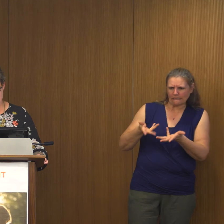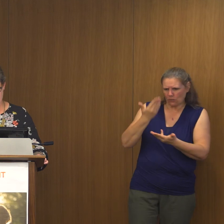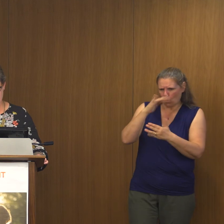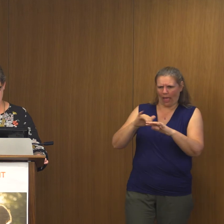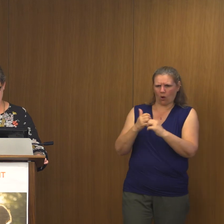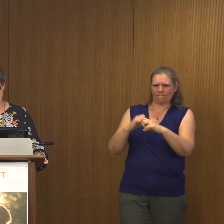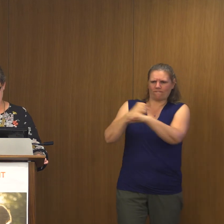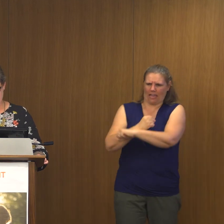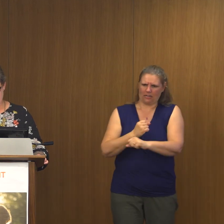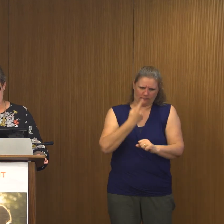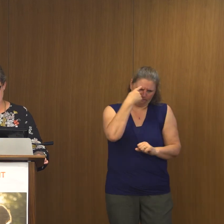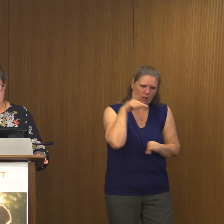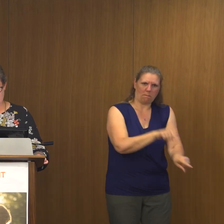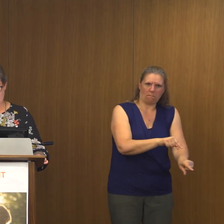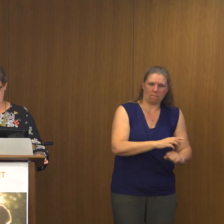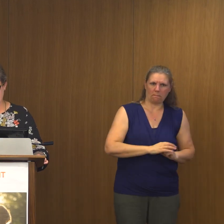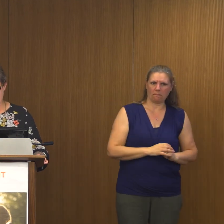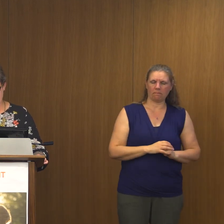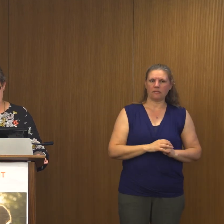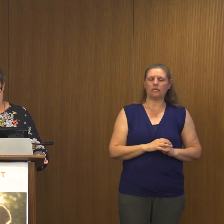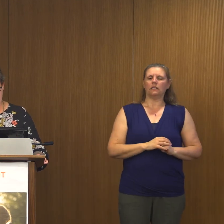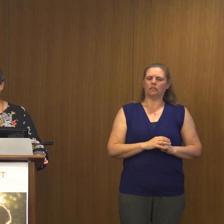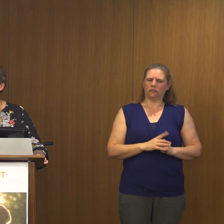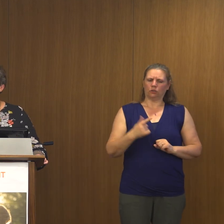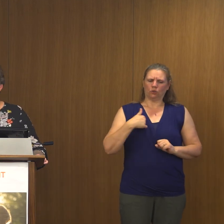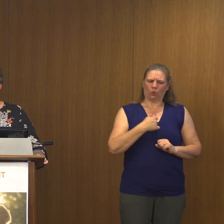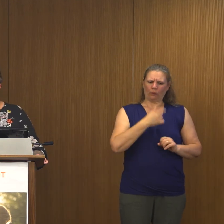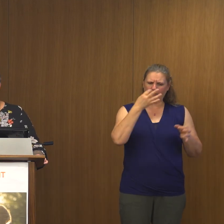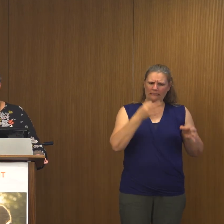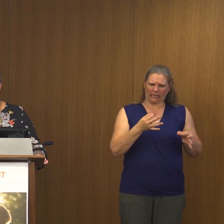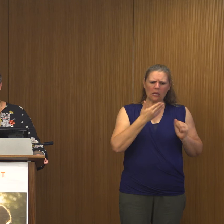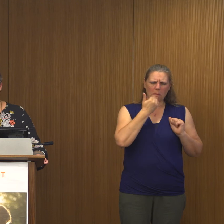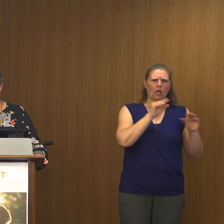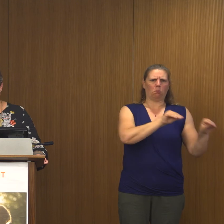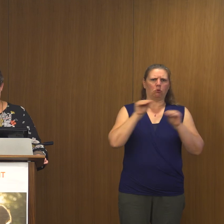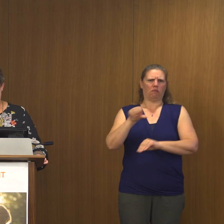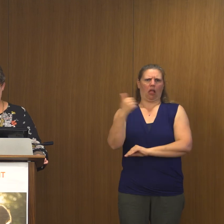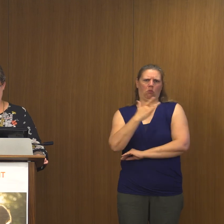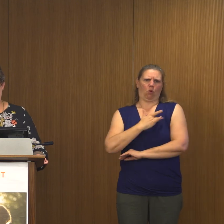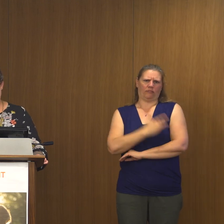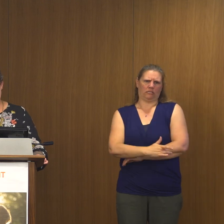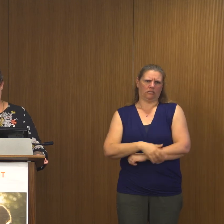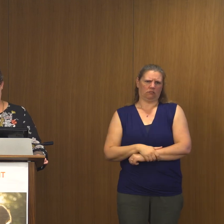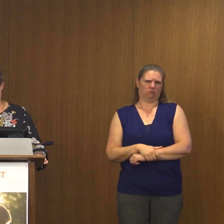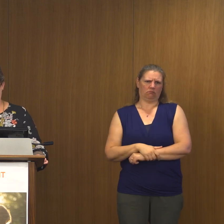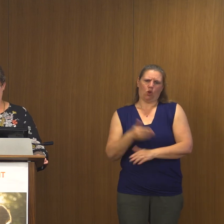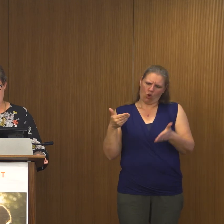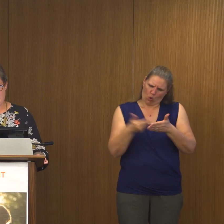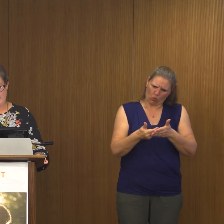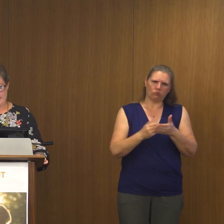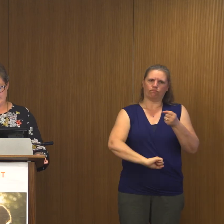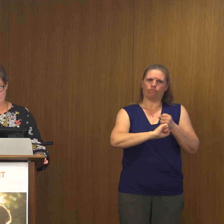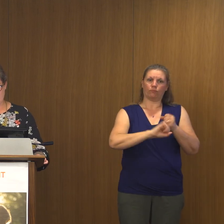list of needs. It was with that we decided to pick up and move to another province so that we could be closer to